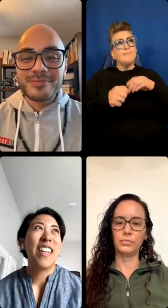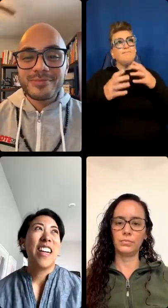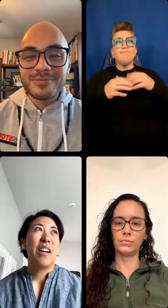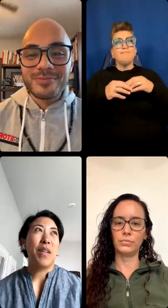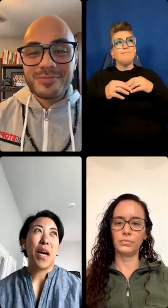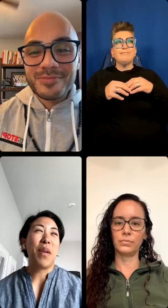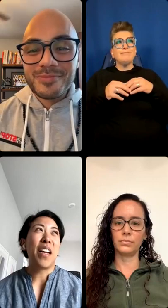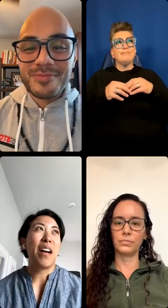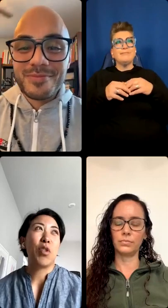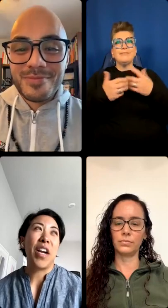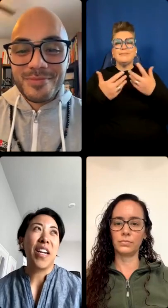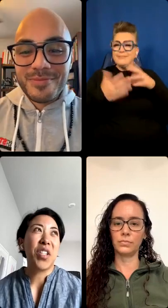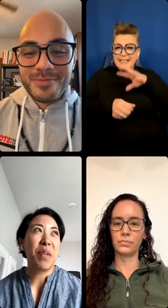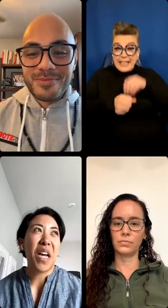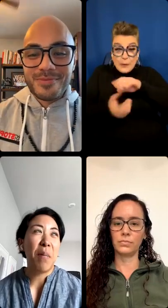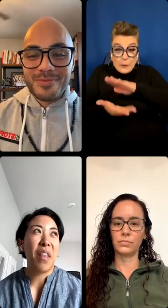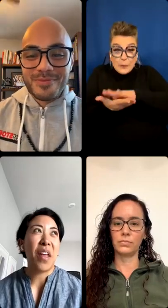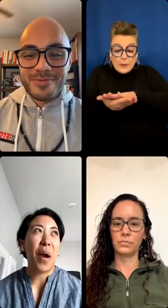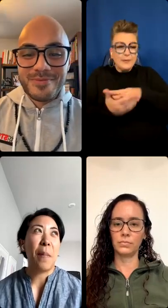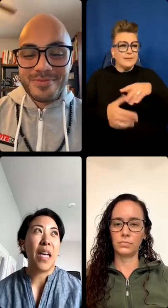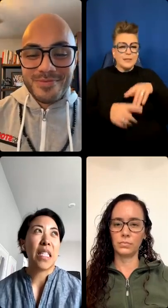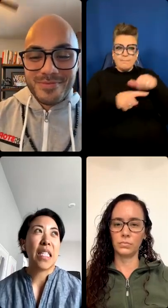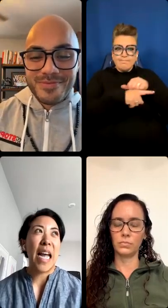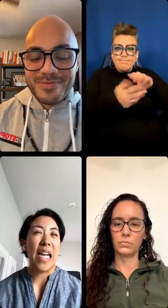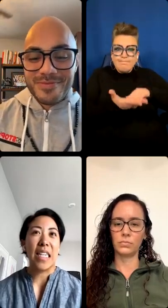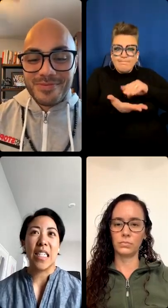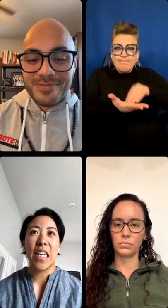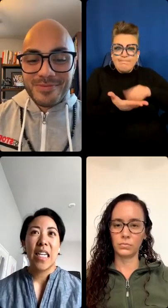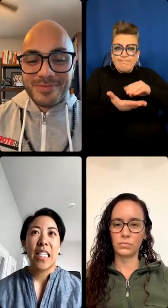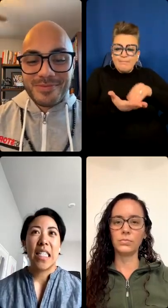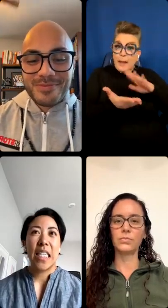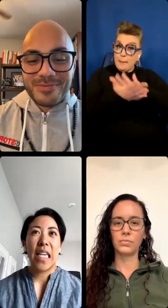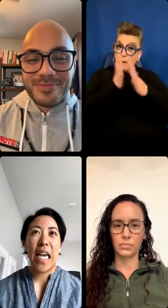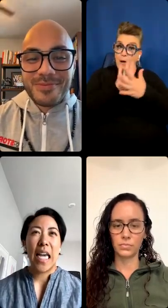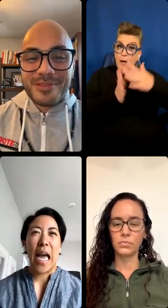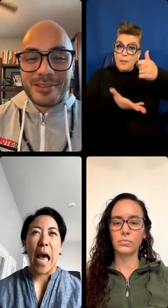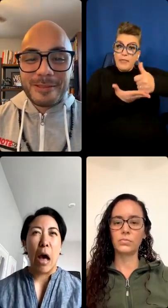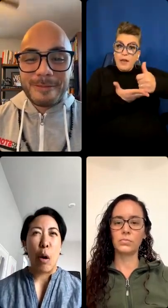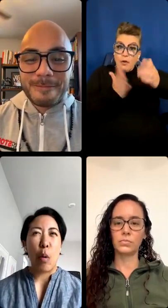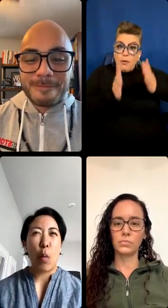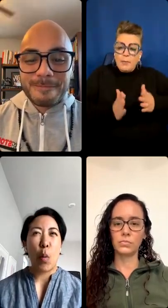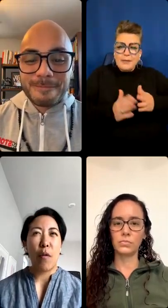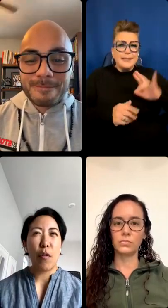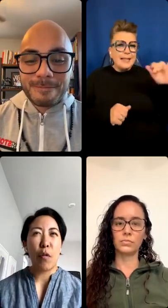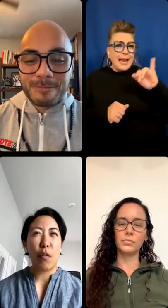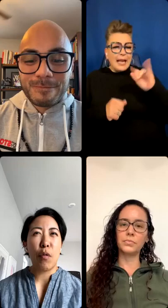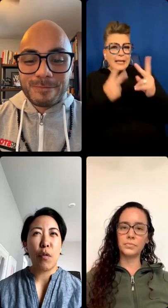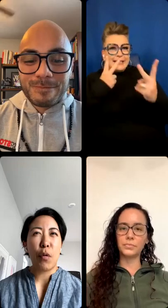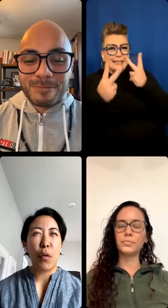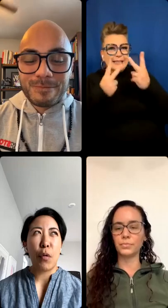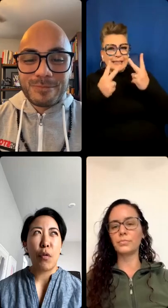school, becoming training to become a therapist, and seeing how